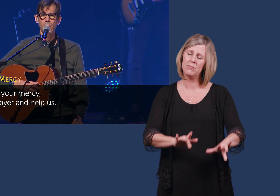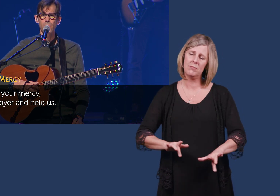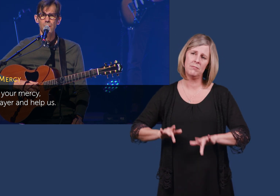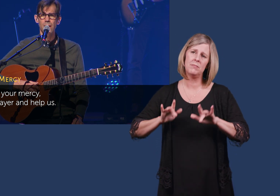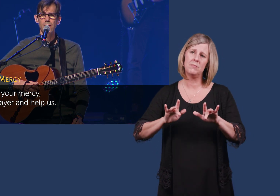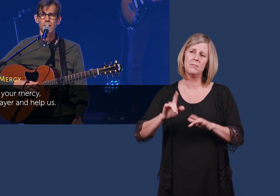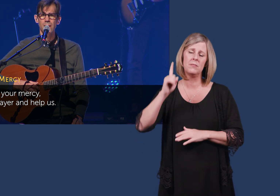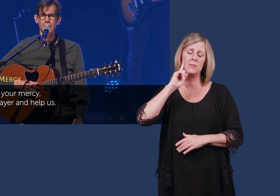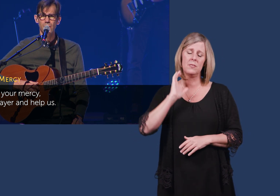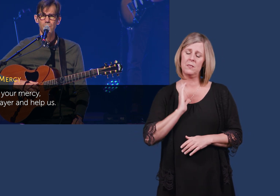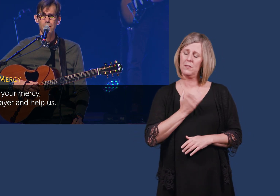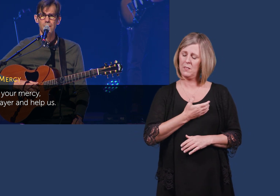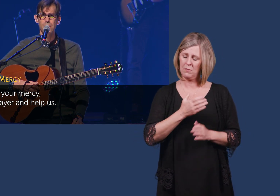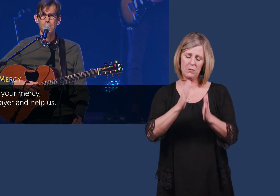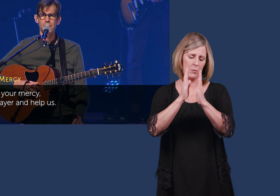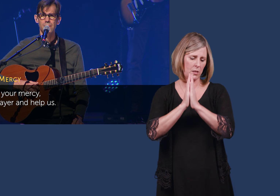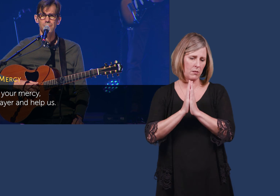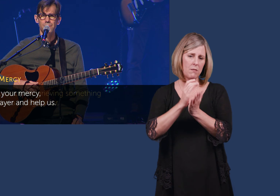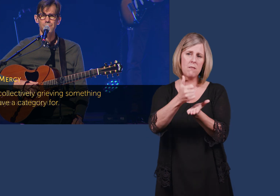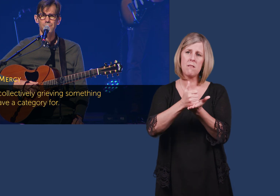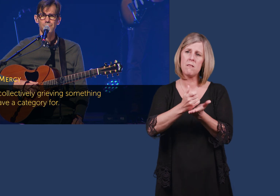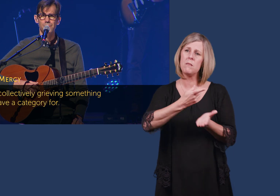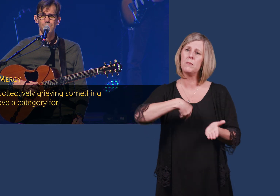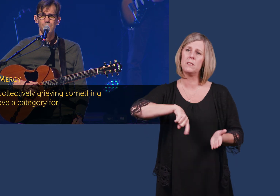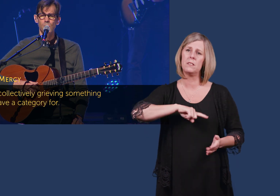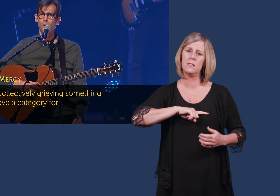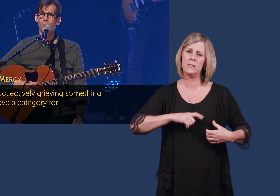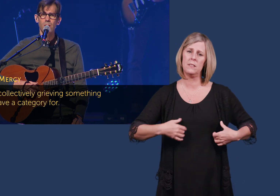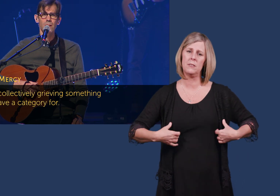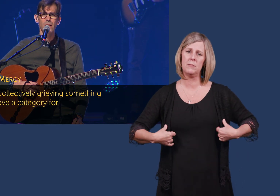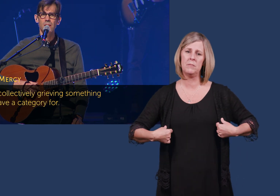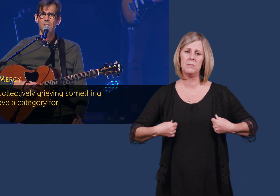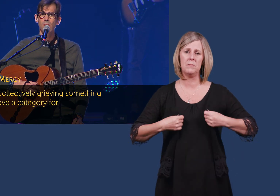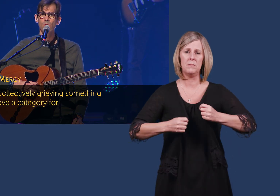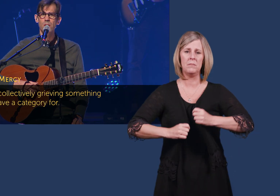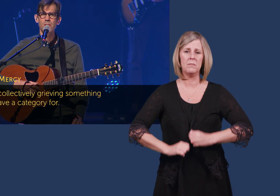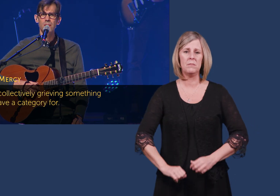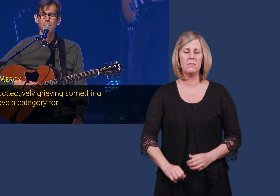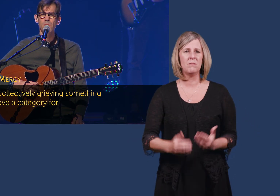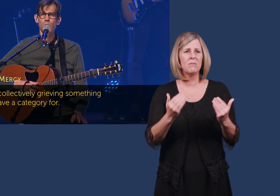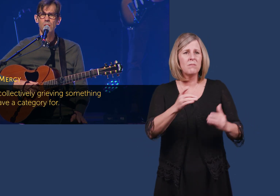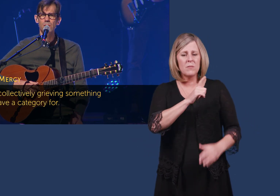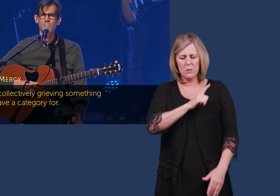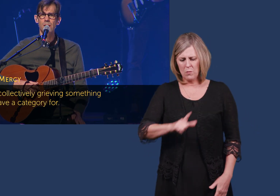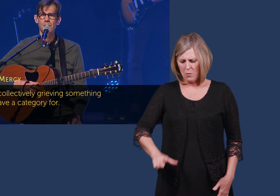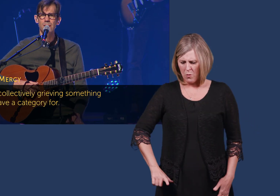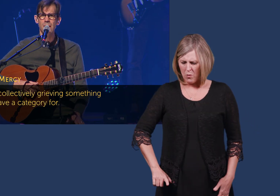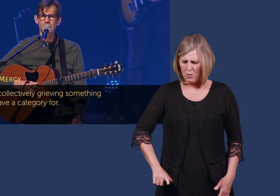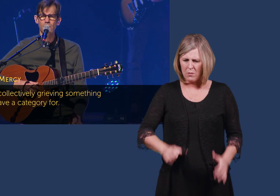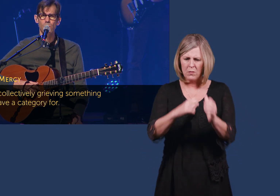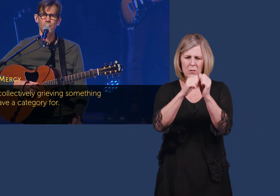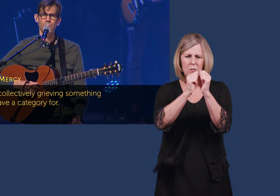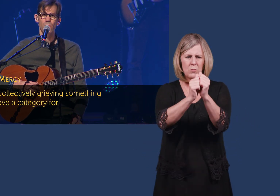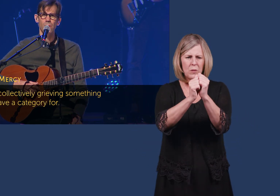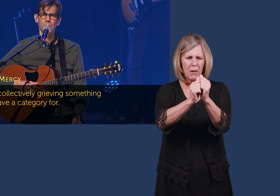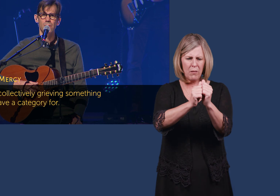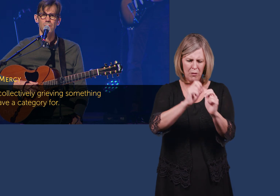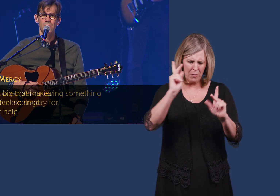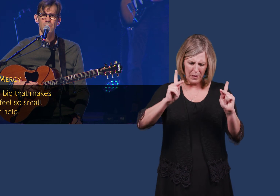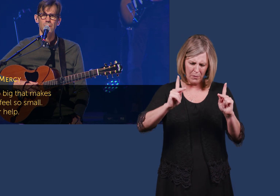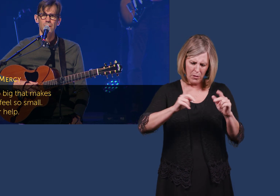hear our prayer and help us. Lord, we are collectively grieving something we don't have a category